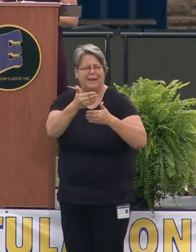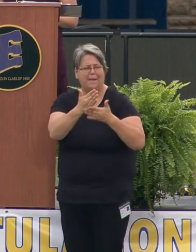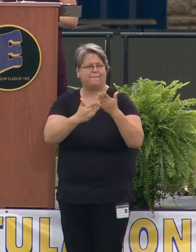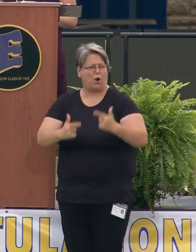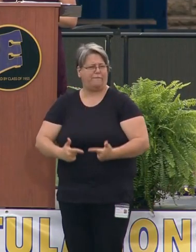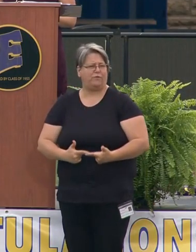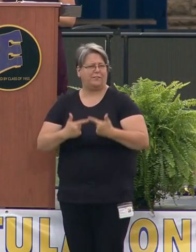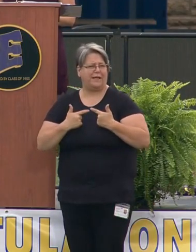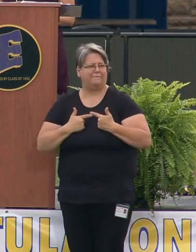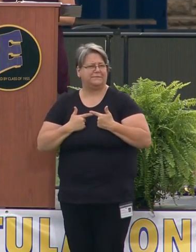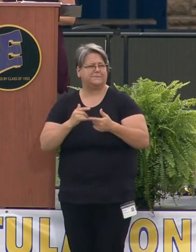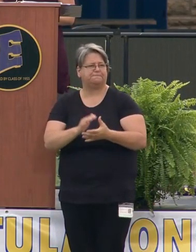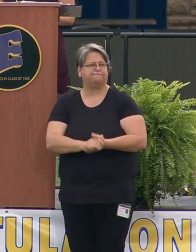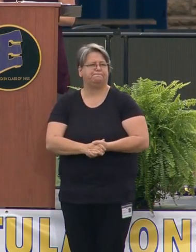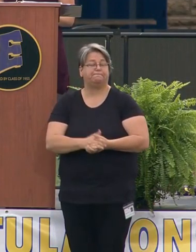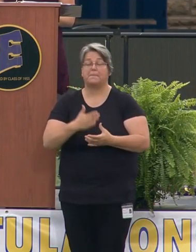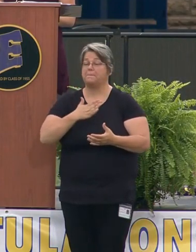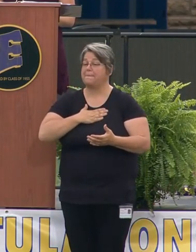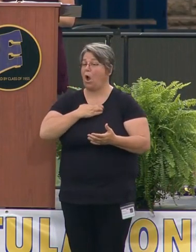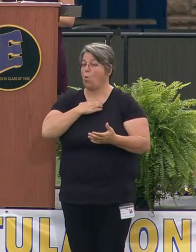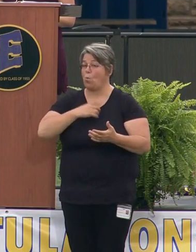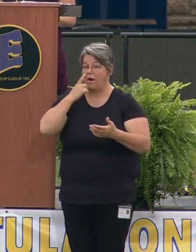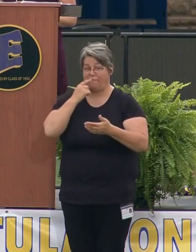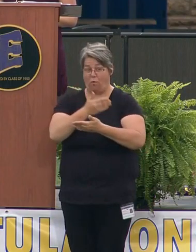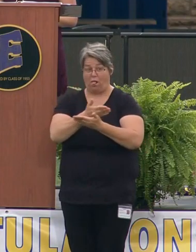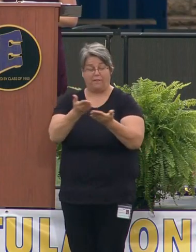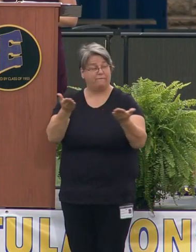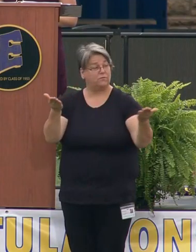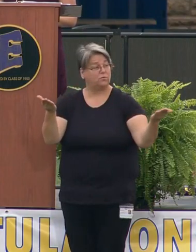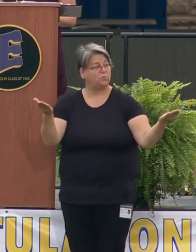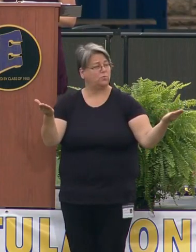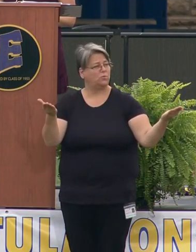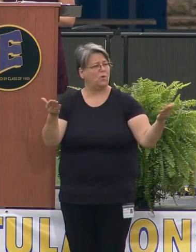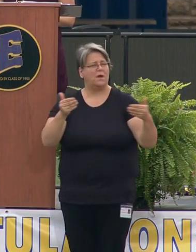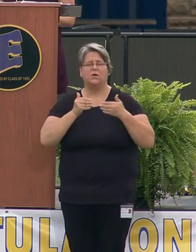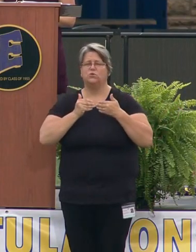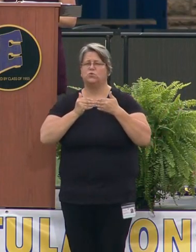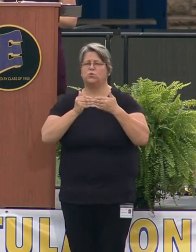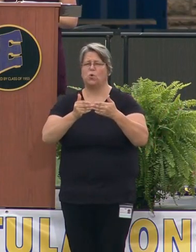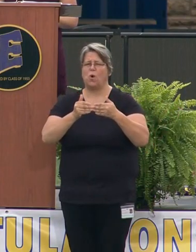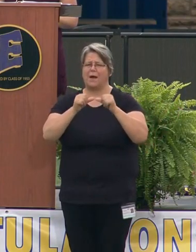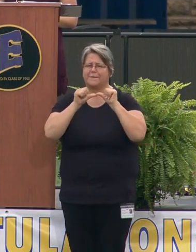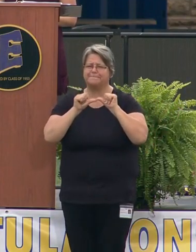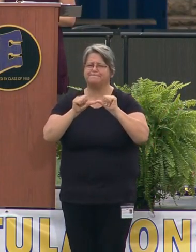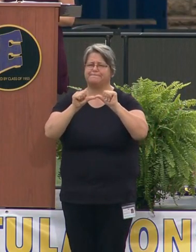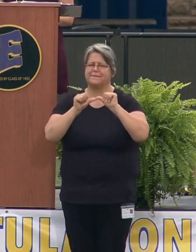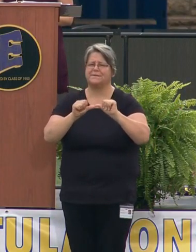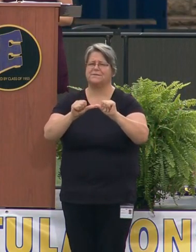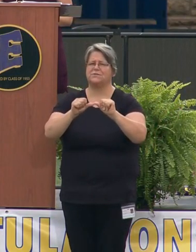your lives. My wish for all of you is that you go on and continue to write beautiful life